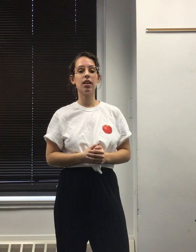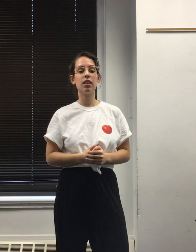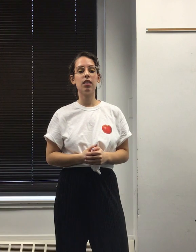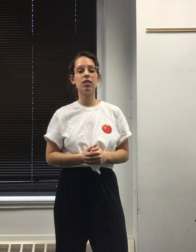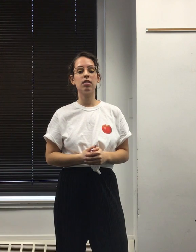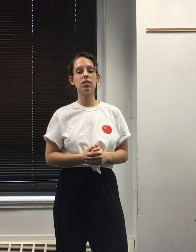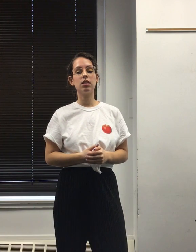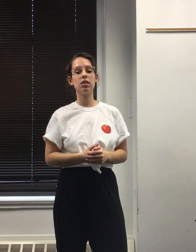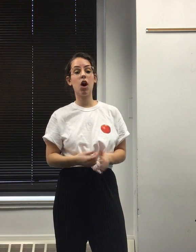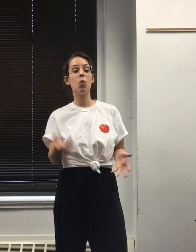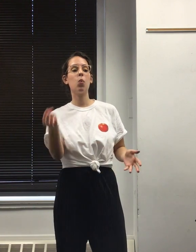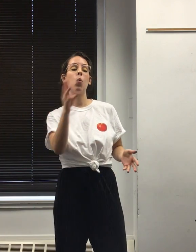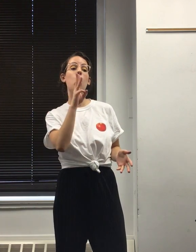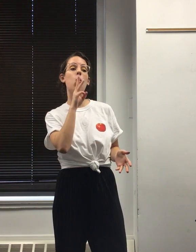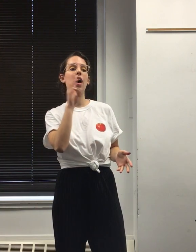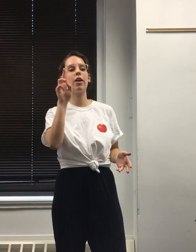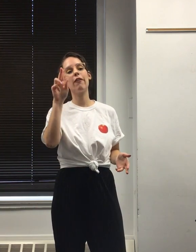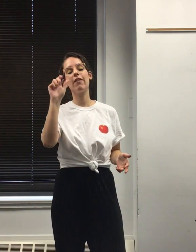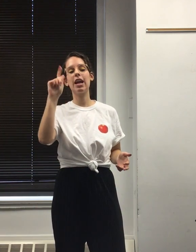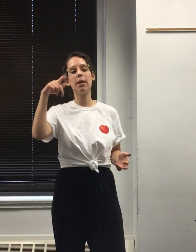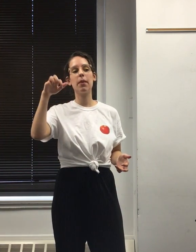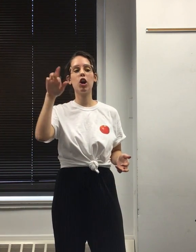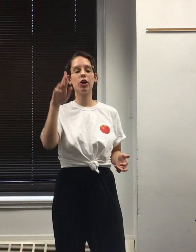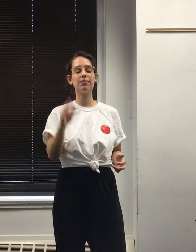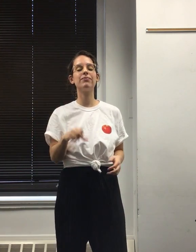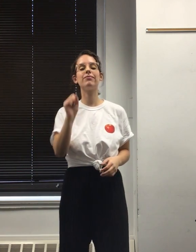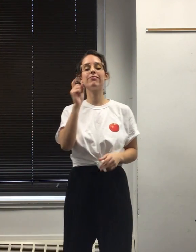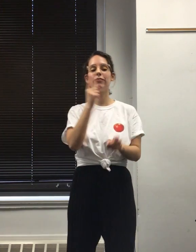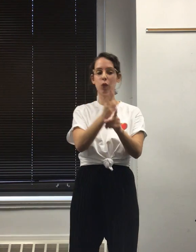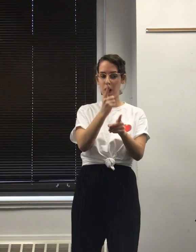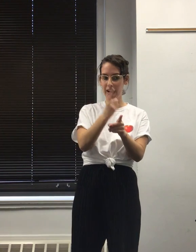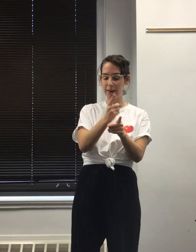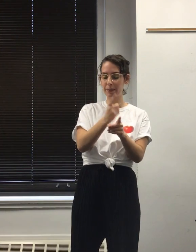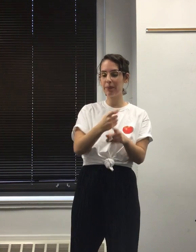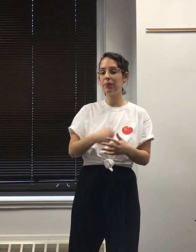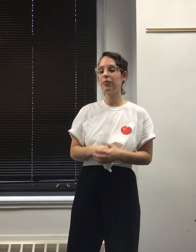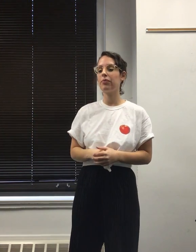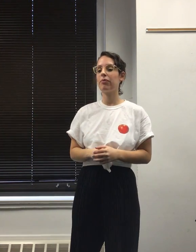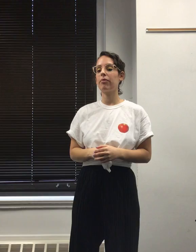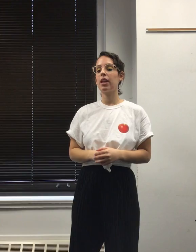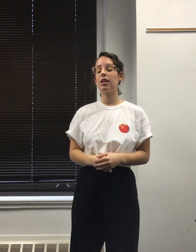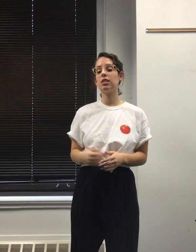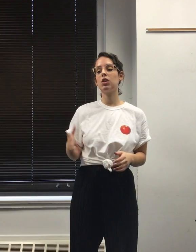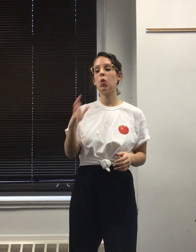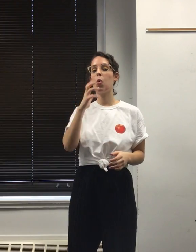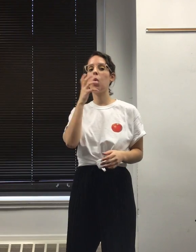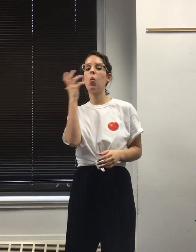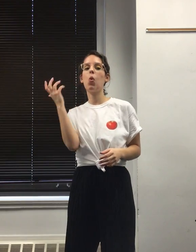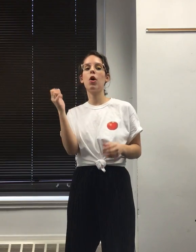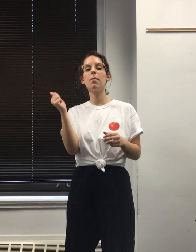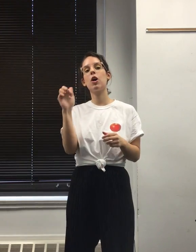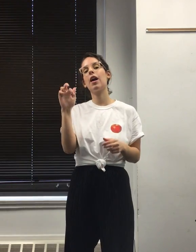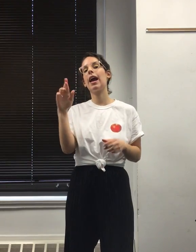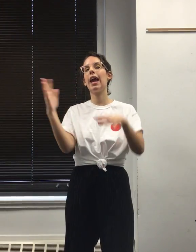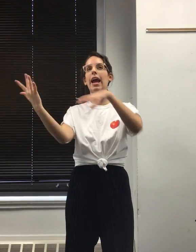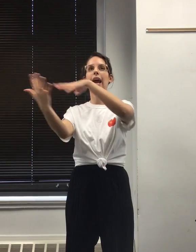Oh, water vapor. Water vapor. Right. The warmer the air, the more space it has to store water